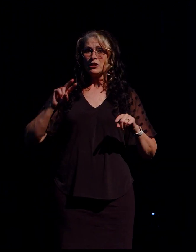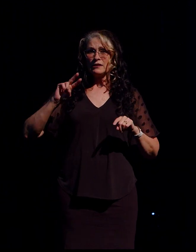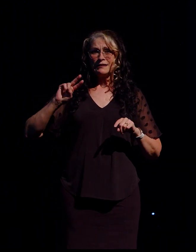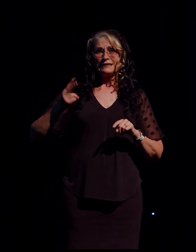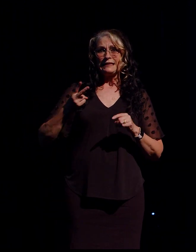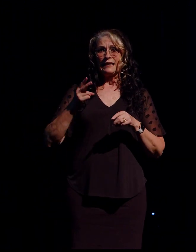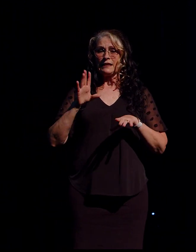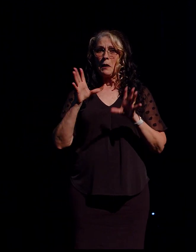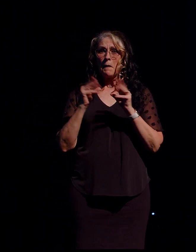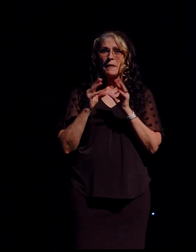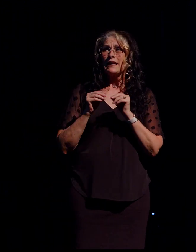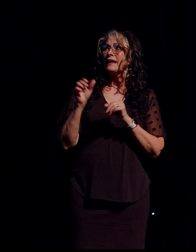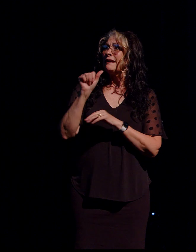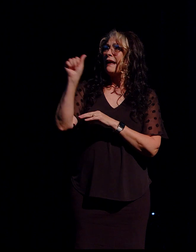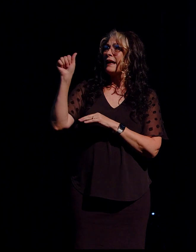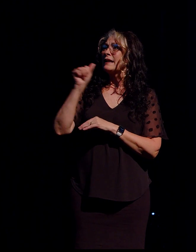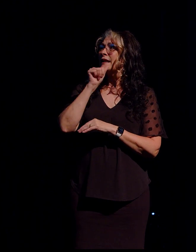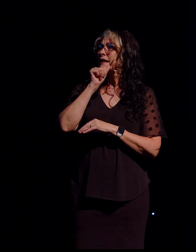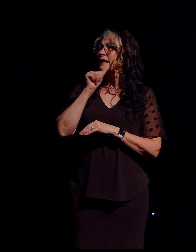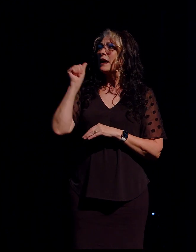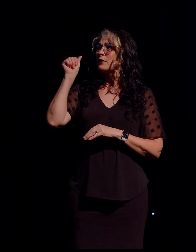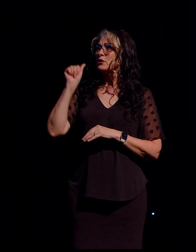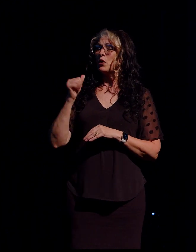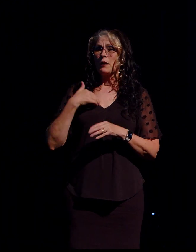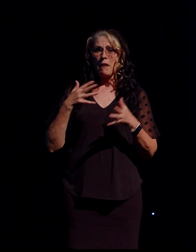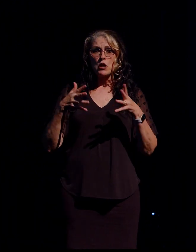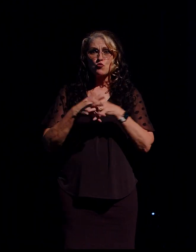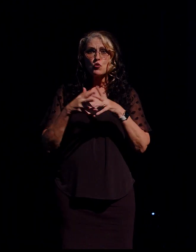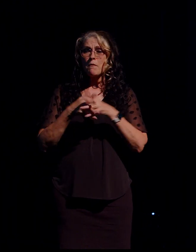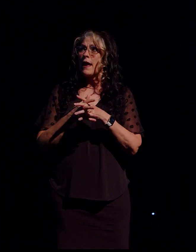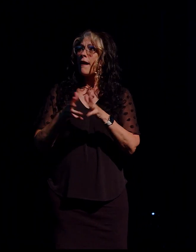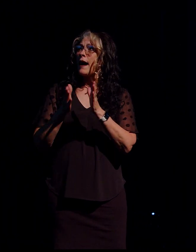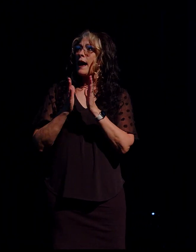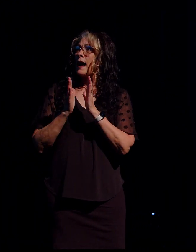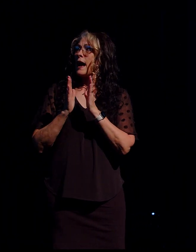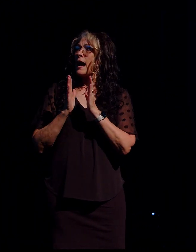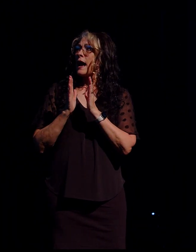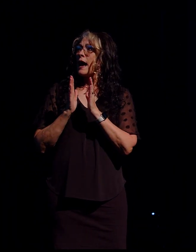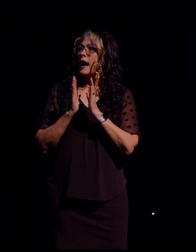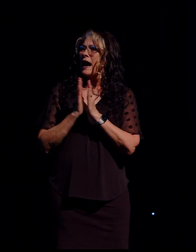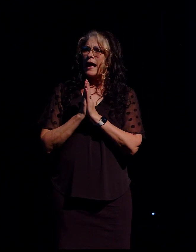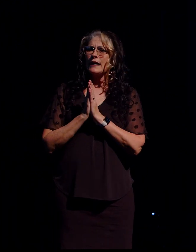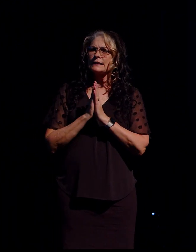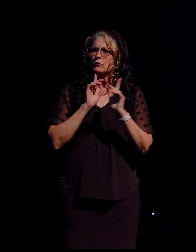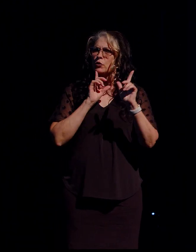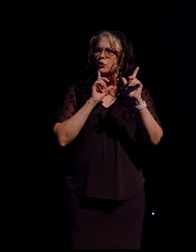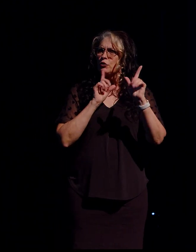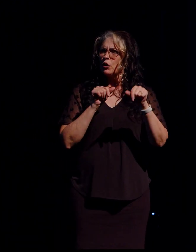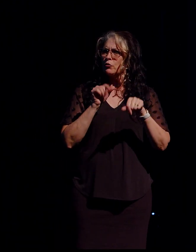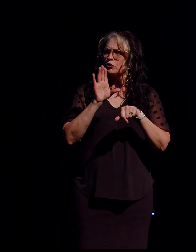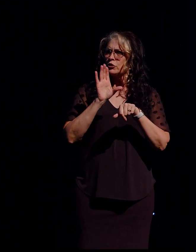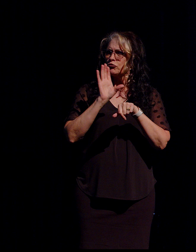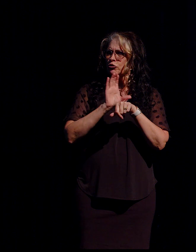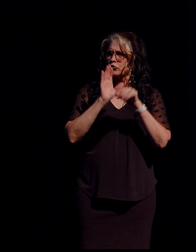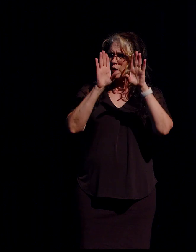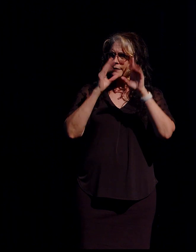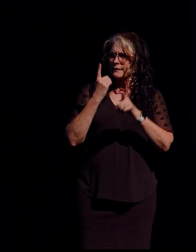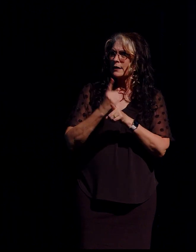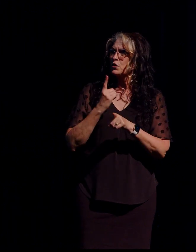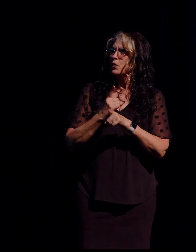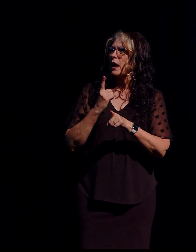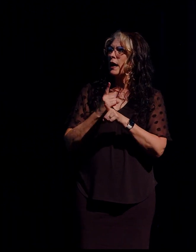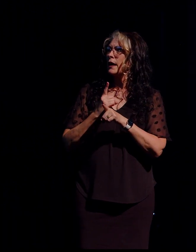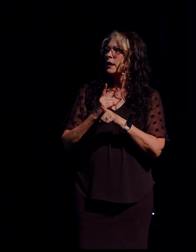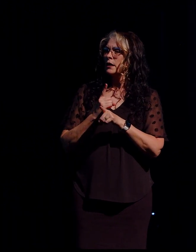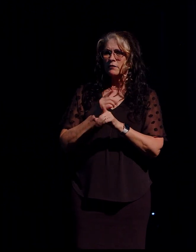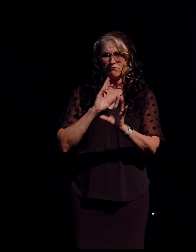Tucson against the University of Arizona, got back and said to my roommate, you know, you go to church on Sundays, right?